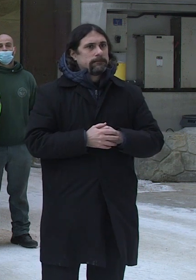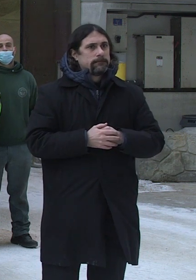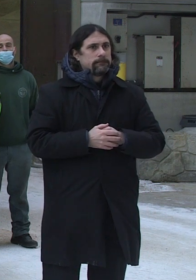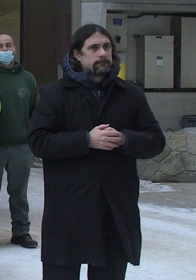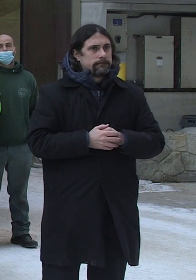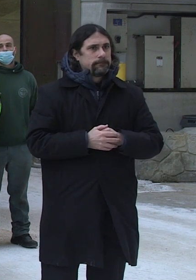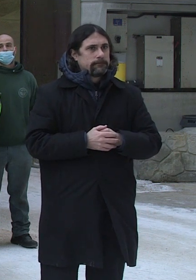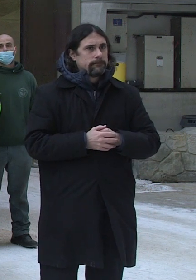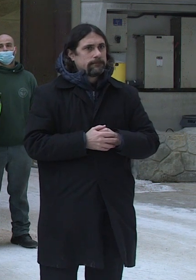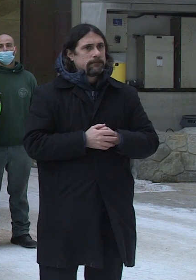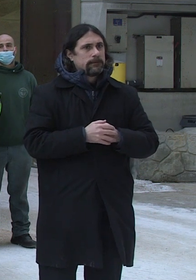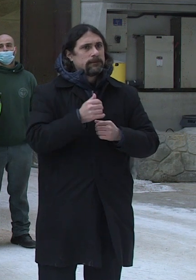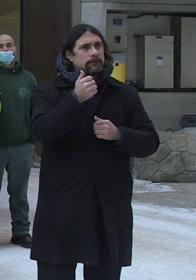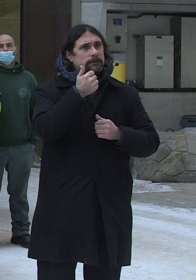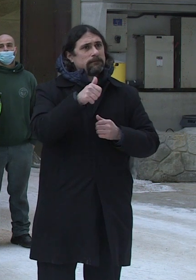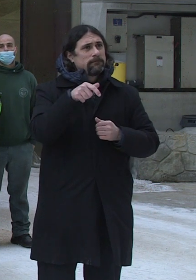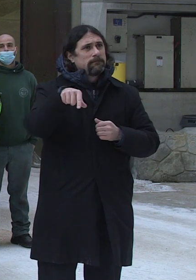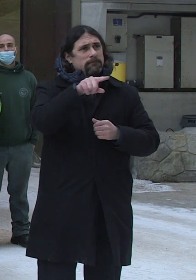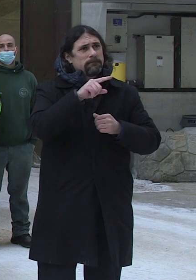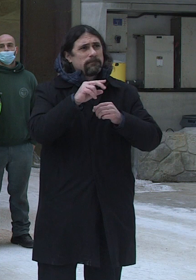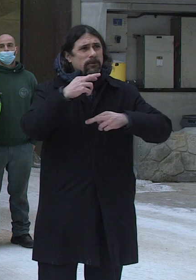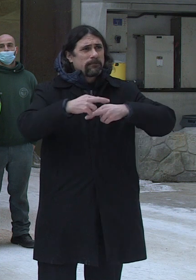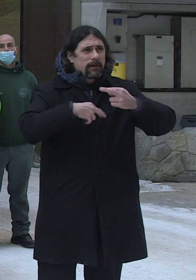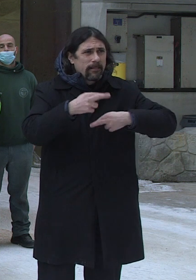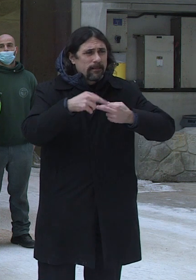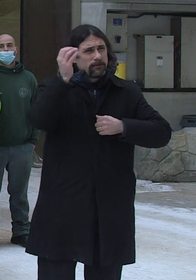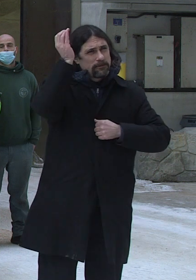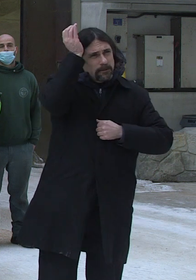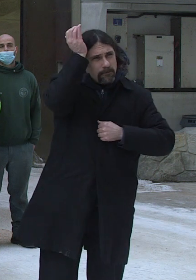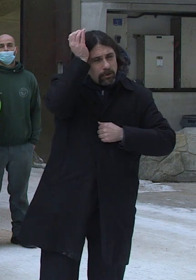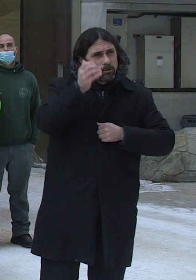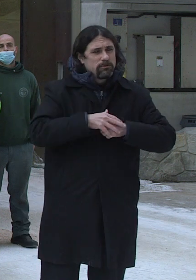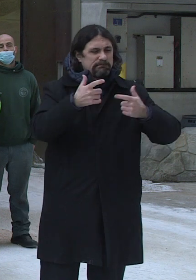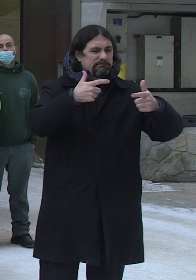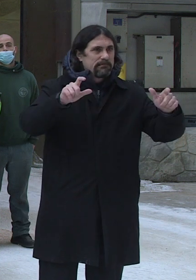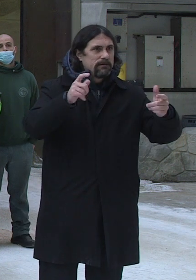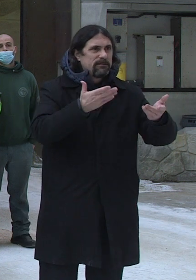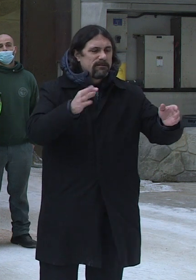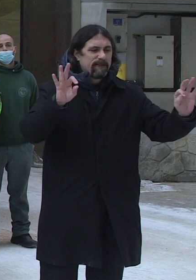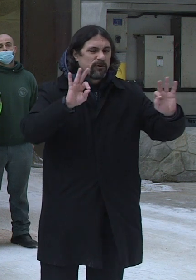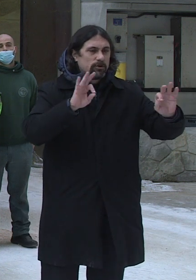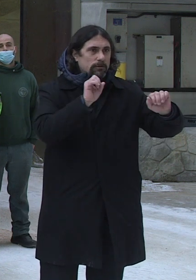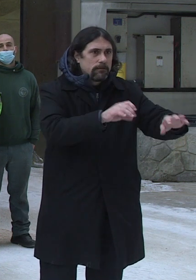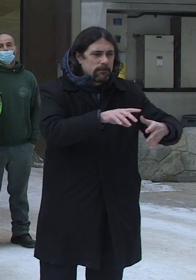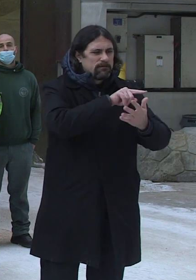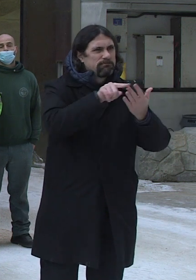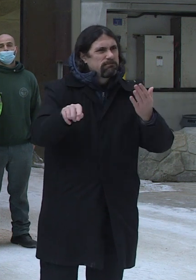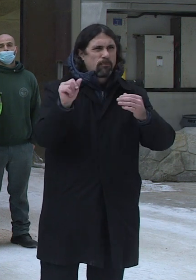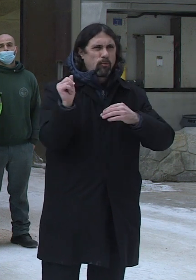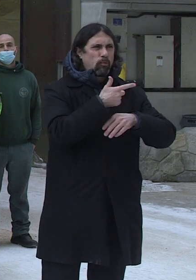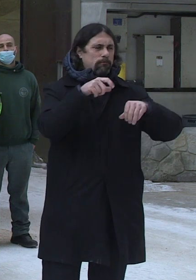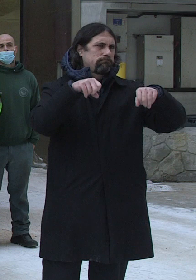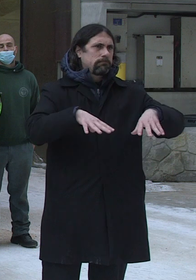pick up your refuse and recycling are the ones who come and plow the snow and work the salt spreaders for you as well. We have been out brining